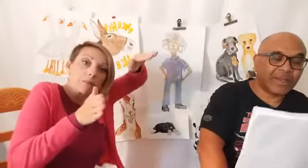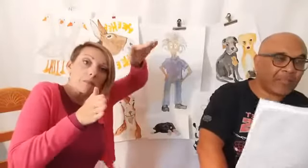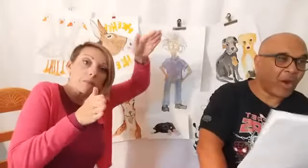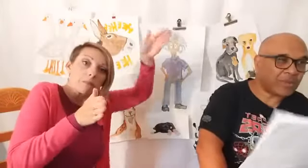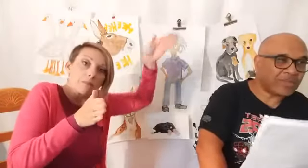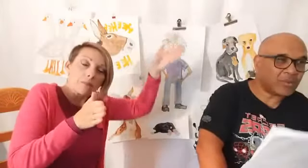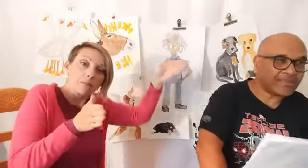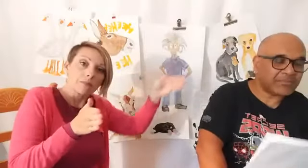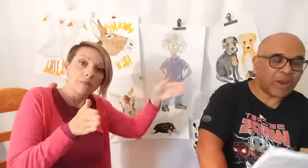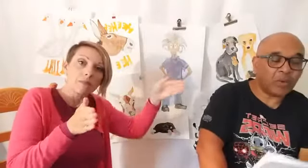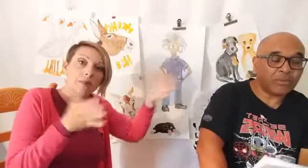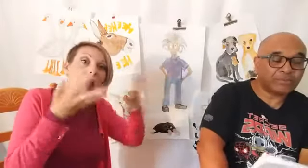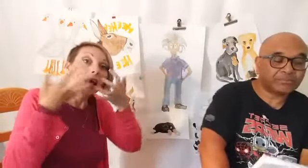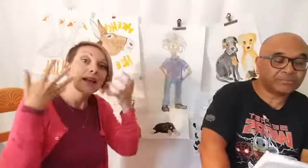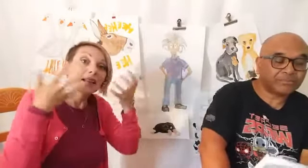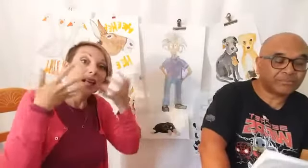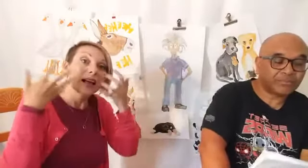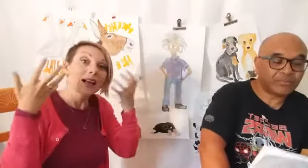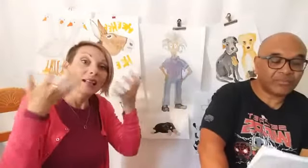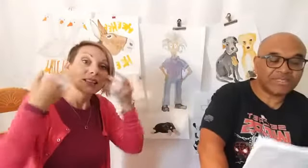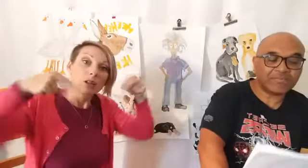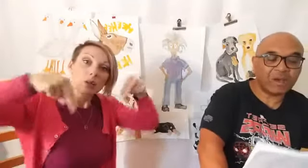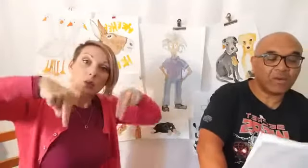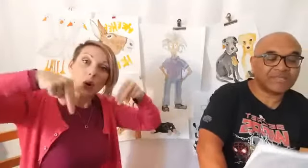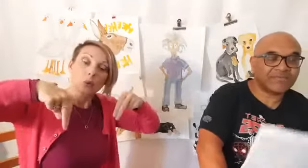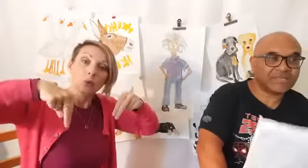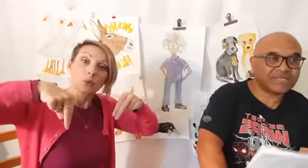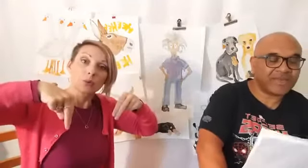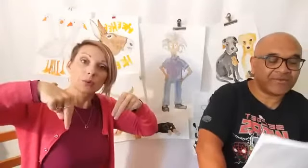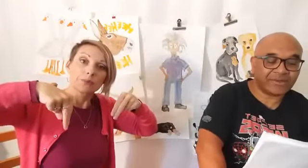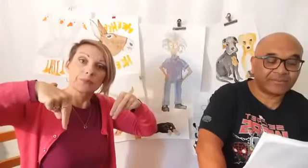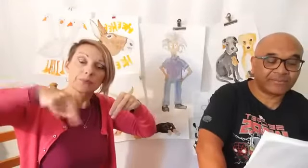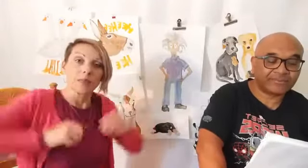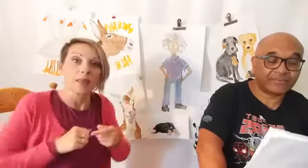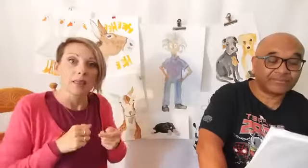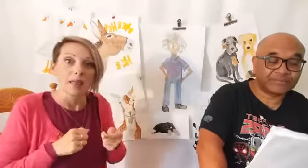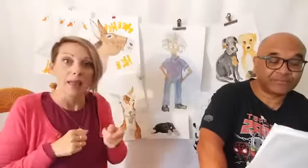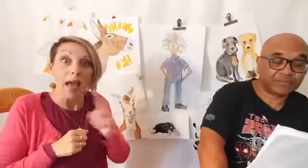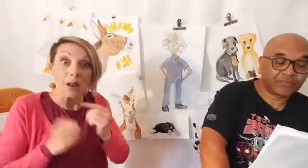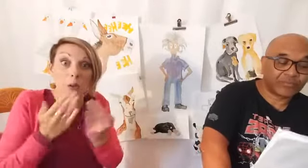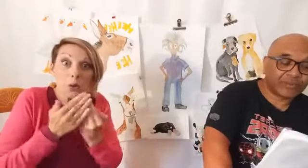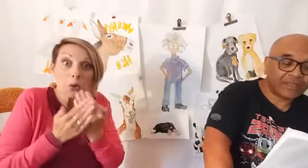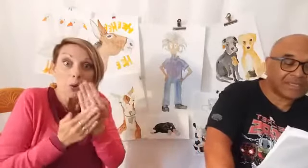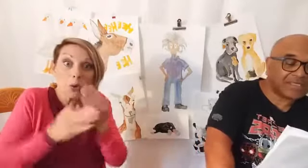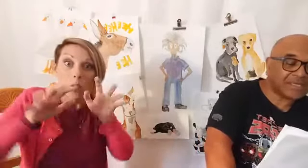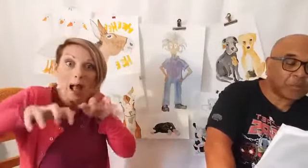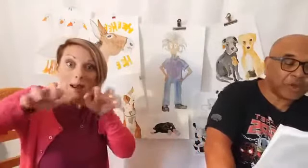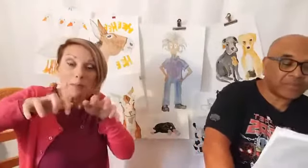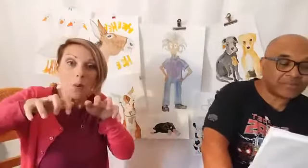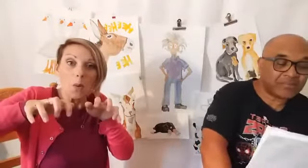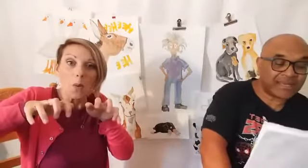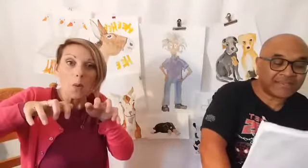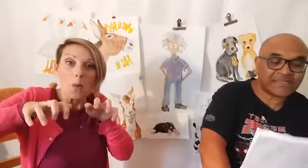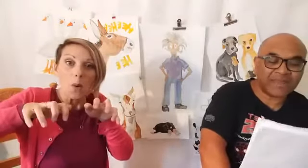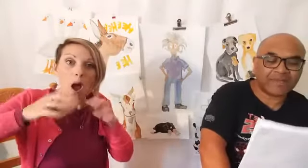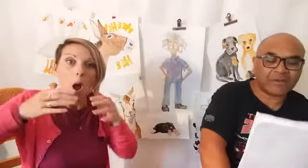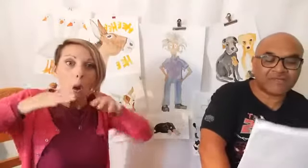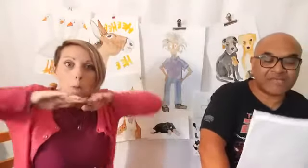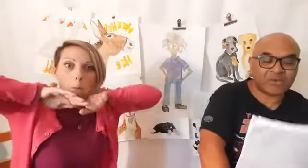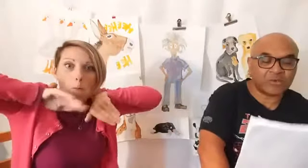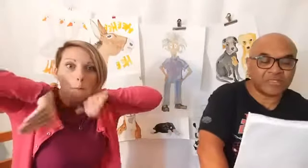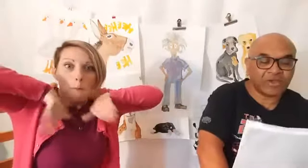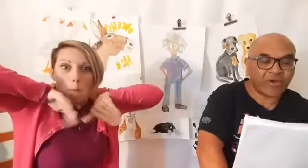Now Pyweasel has a mole. This mole is a vegetarian. He doesn't eat worms, but he does make lots